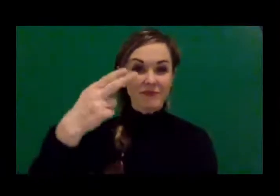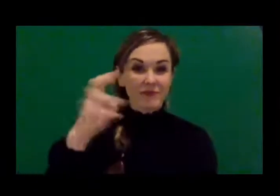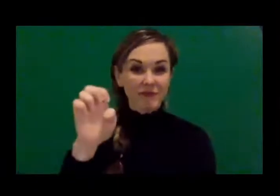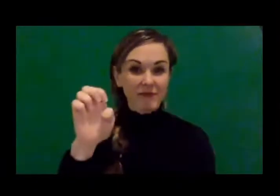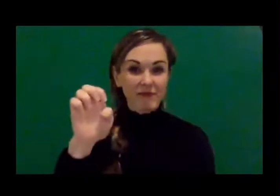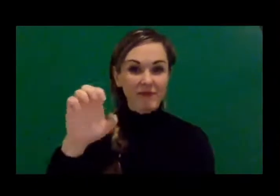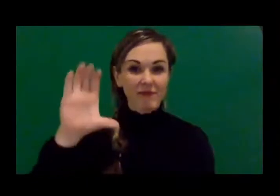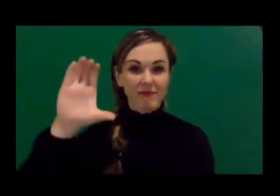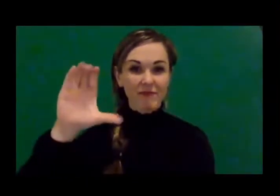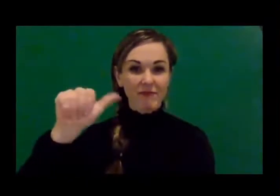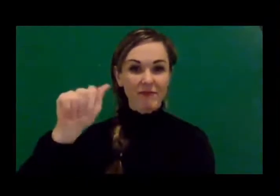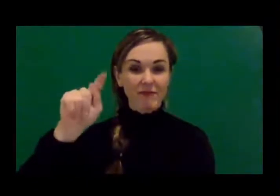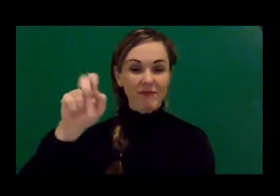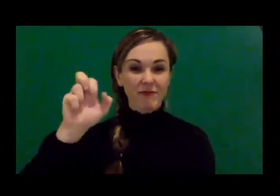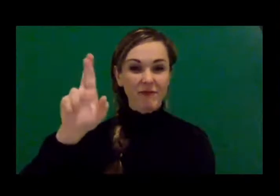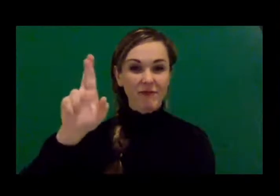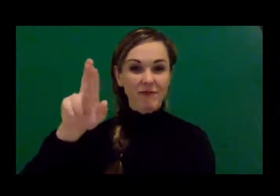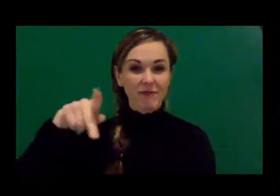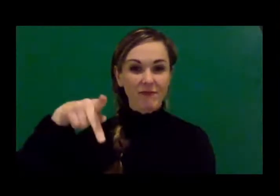Caterpillar